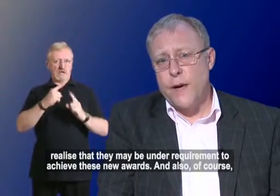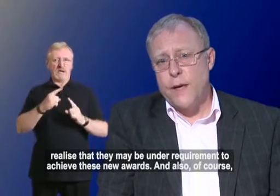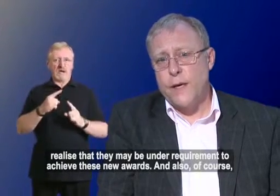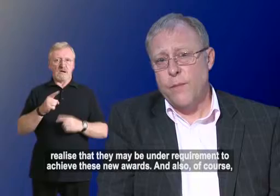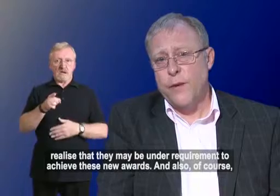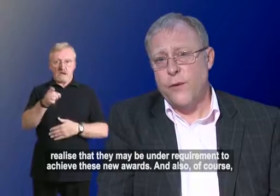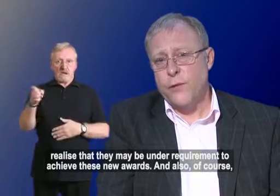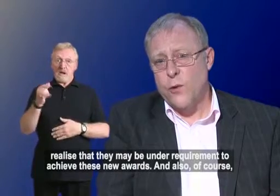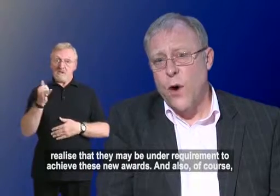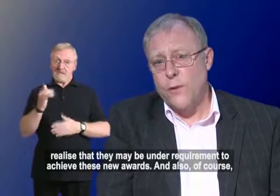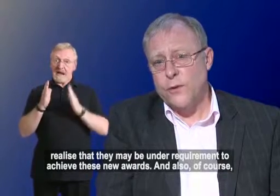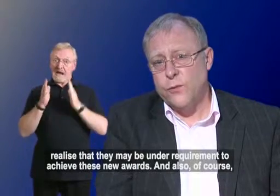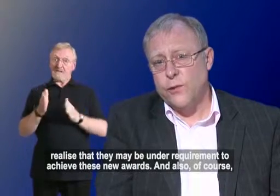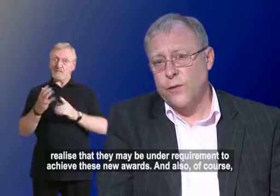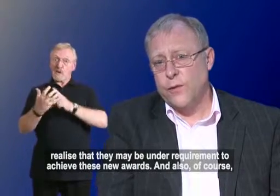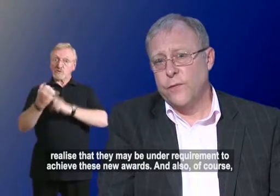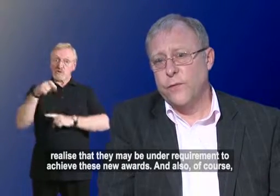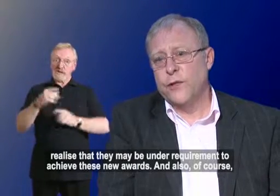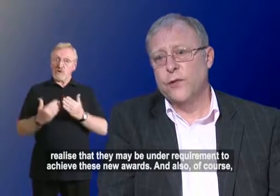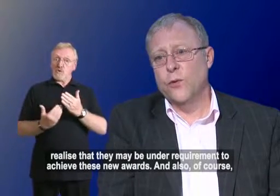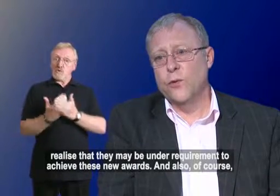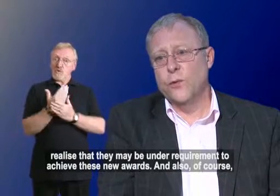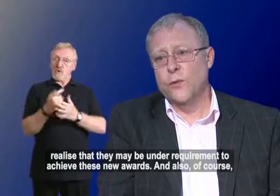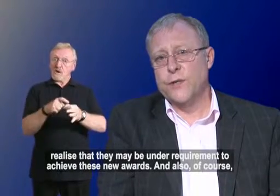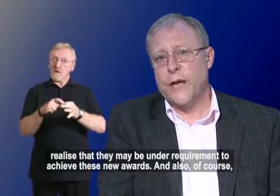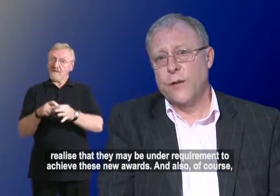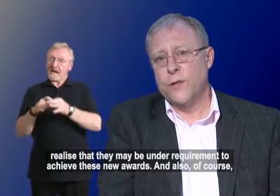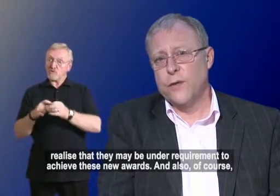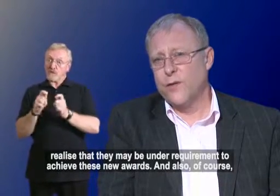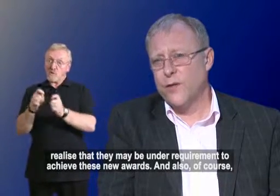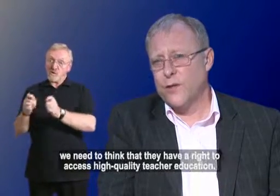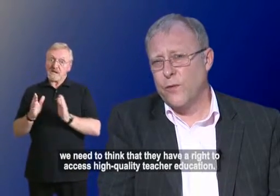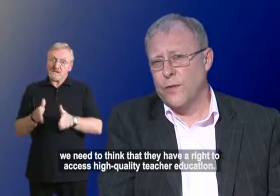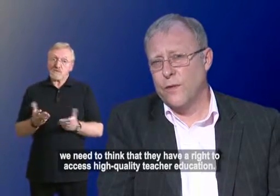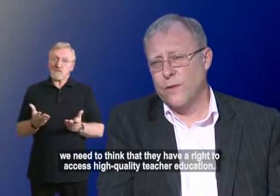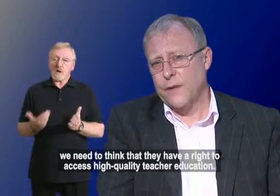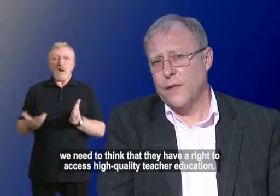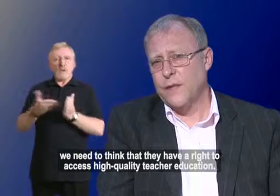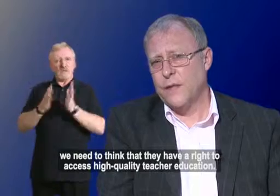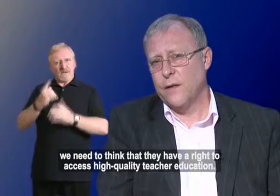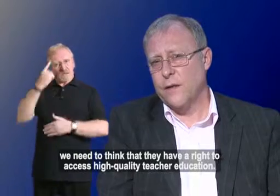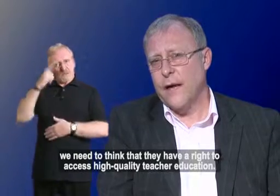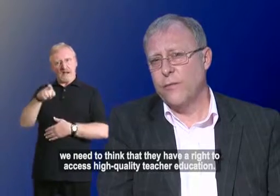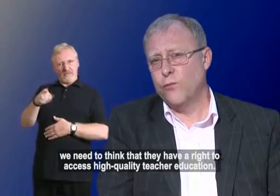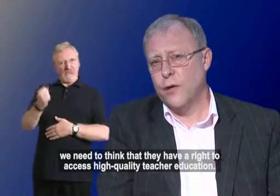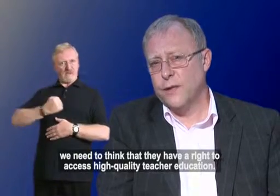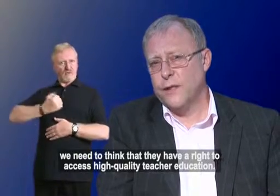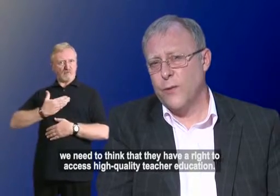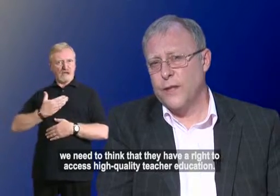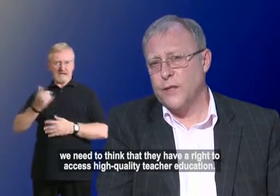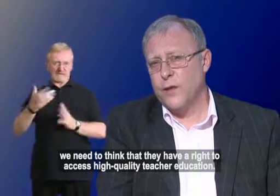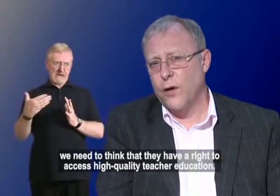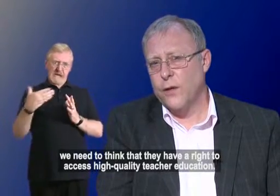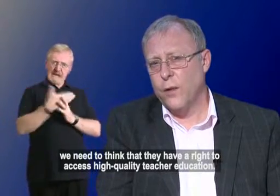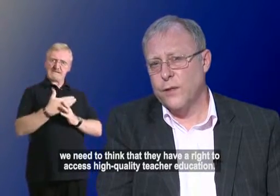they may be under a requirement to achieve these new awards. And also, of course, we also need to think that they have a right